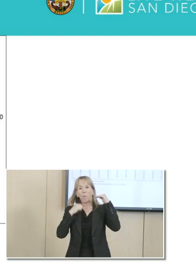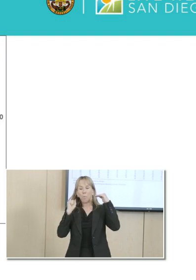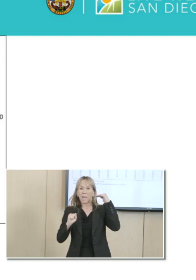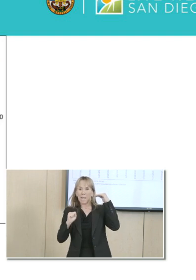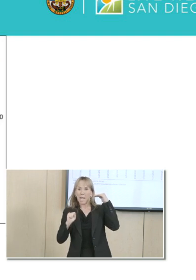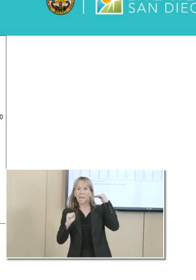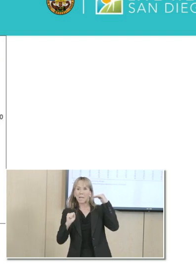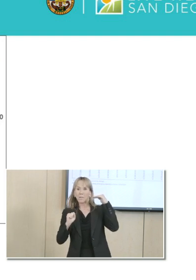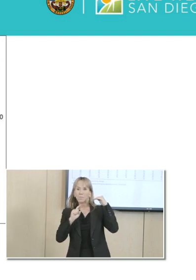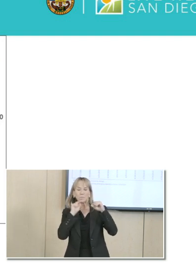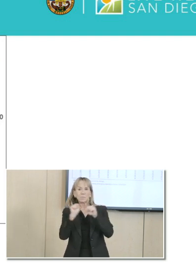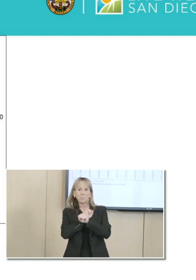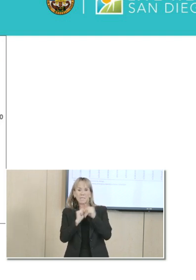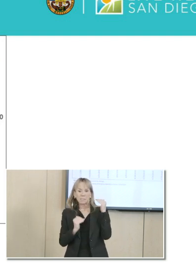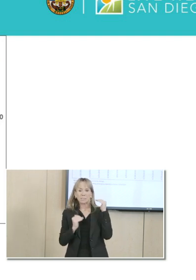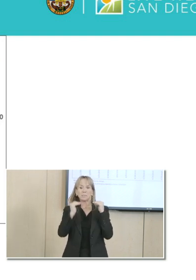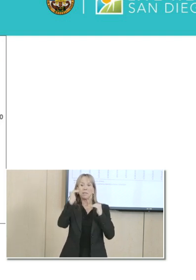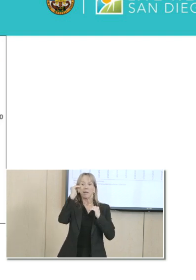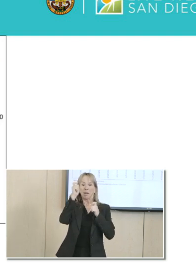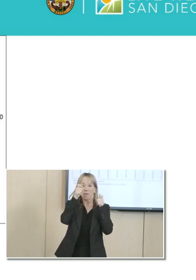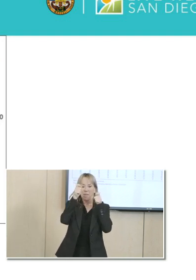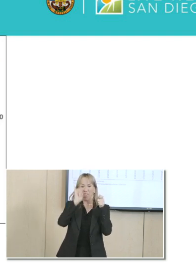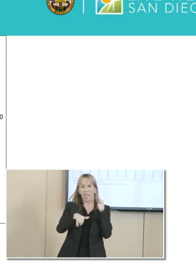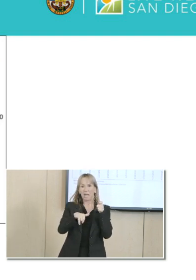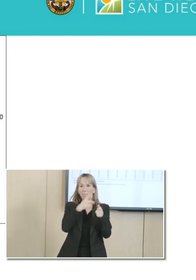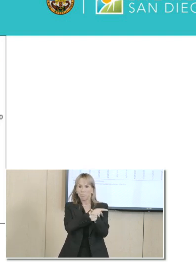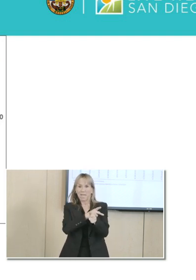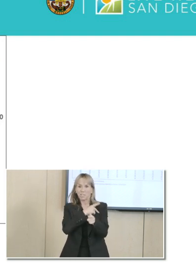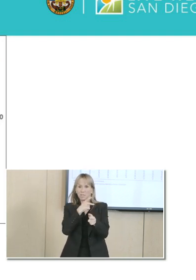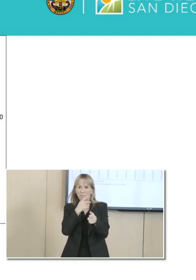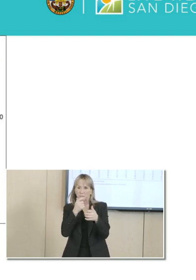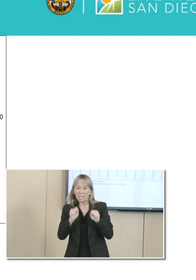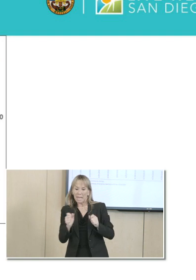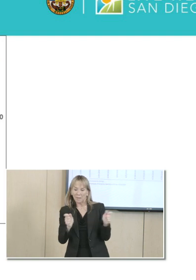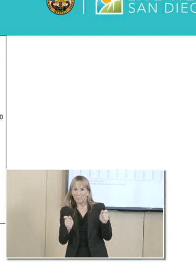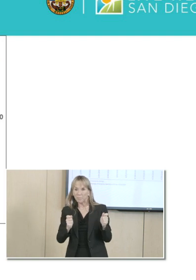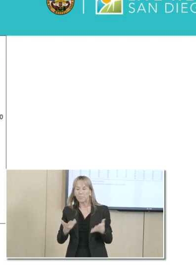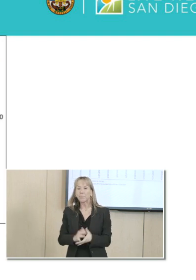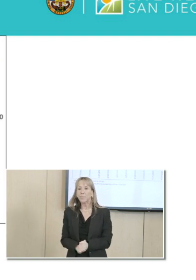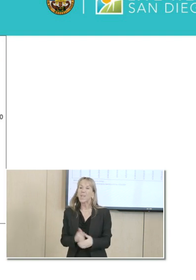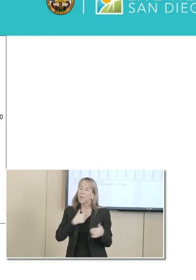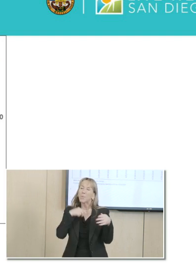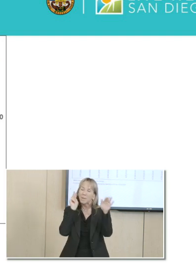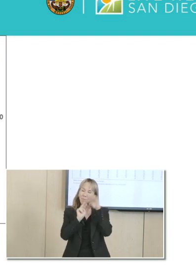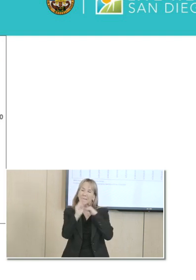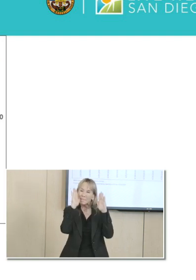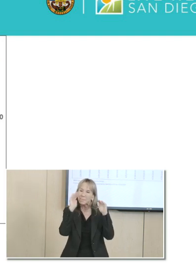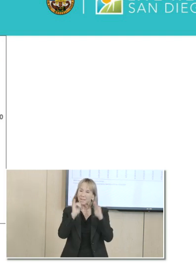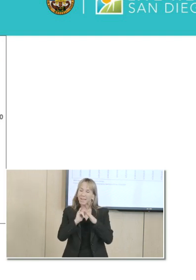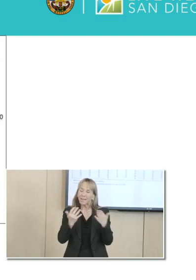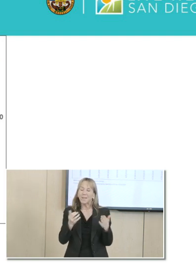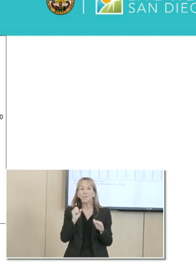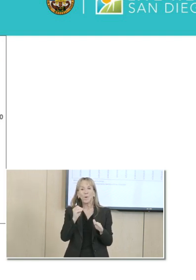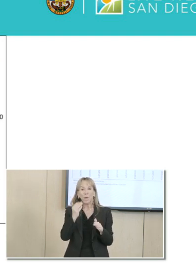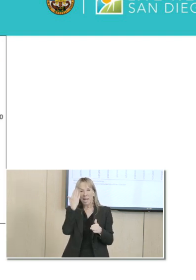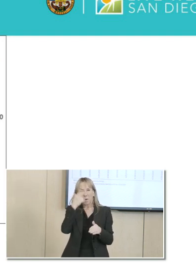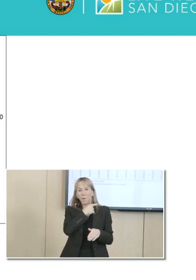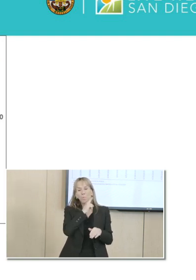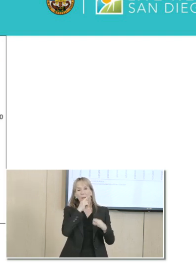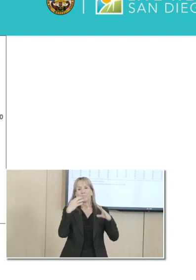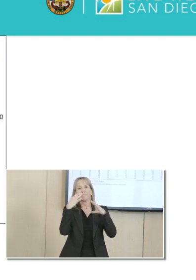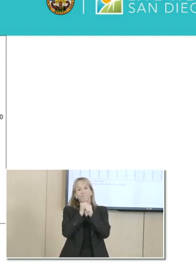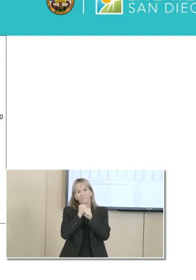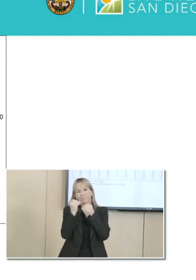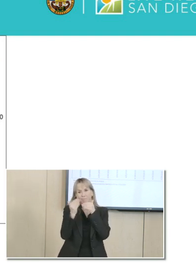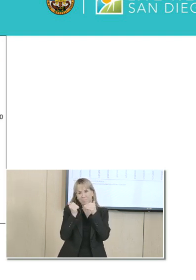in fact, take the load of patients that we are expected to have. I know that's a very simple way of explaining this,